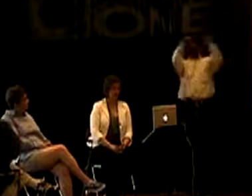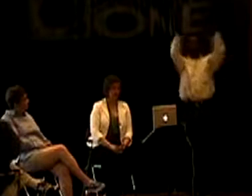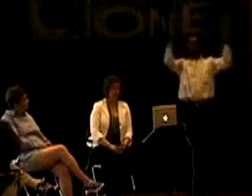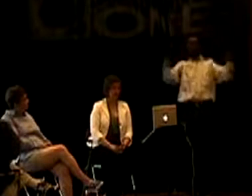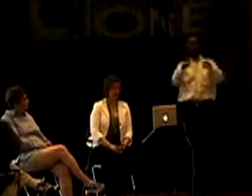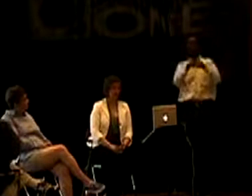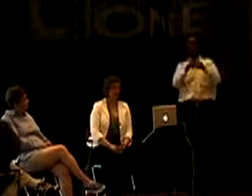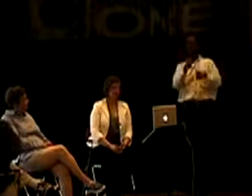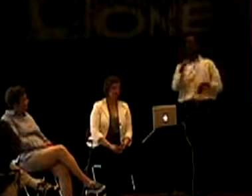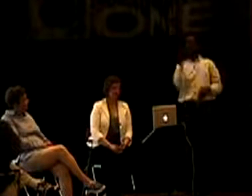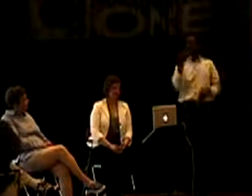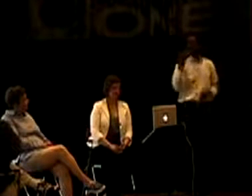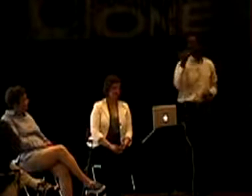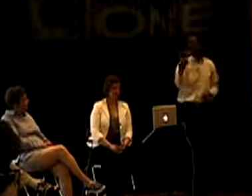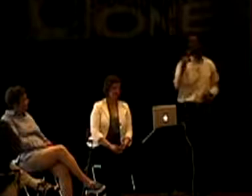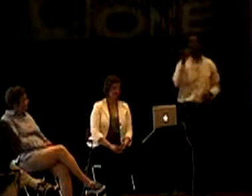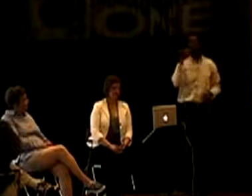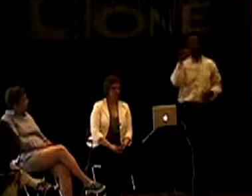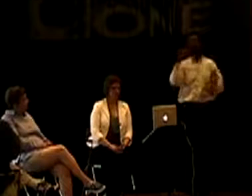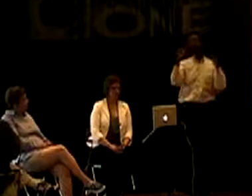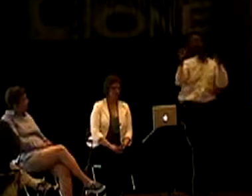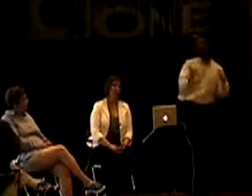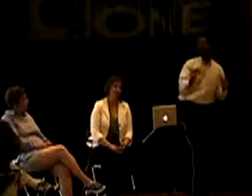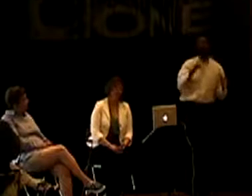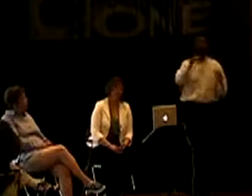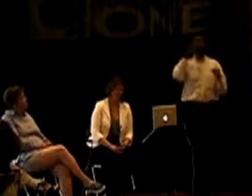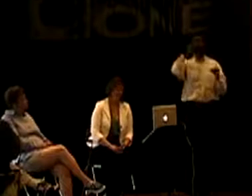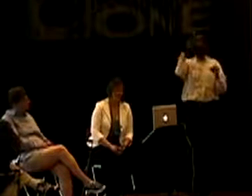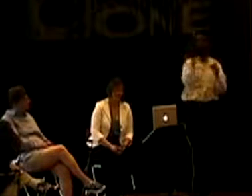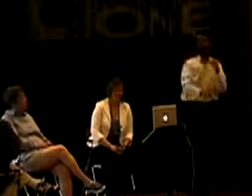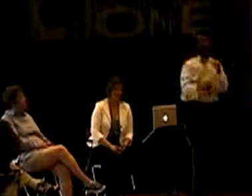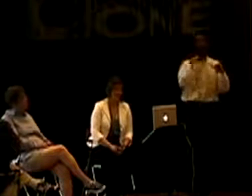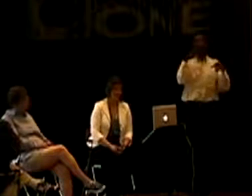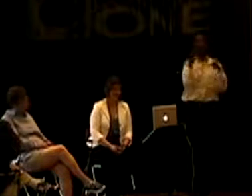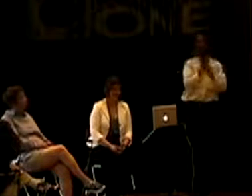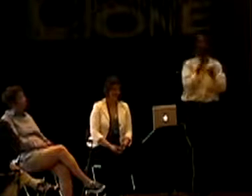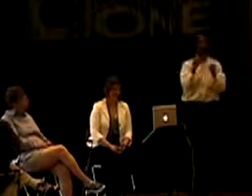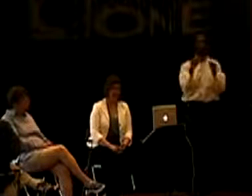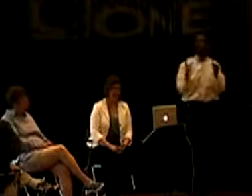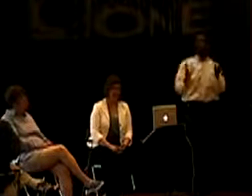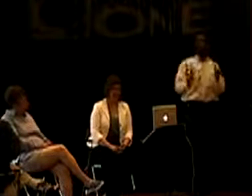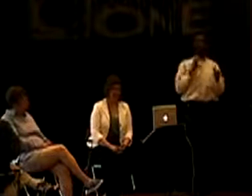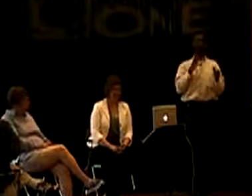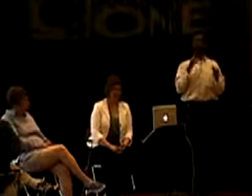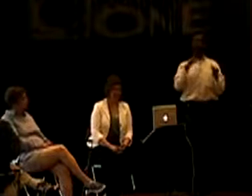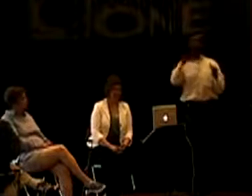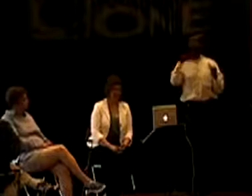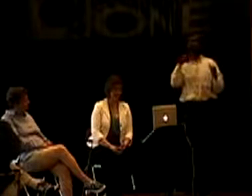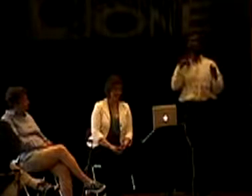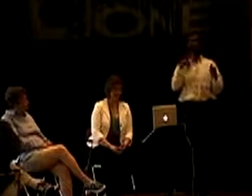and poetry to it, so that it wouldn't be, you know, uninteresting for the hearing